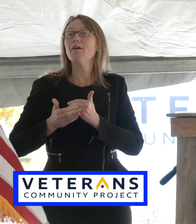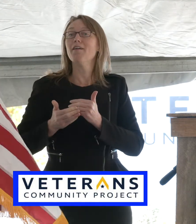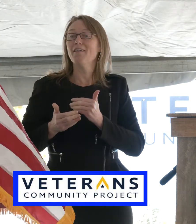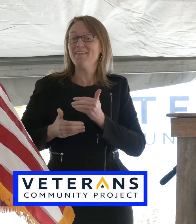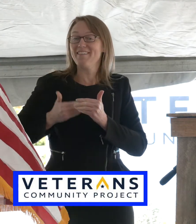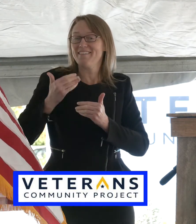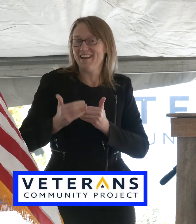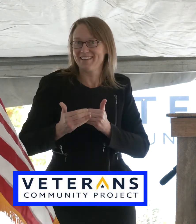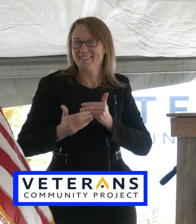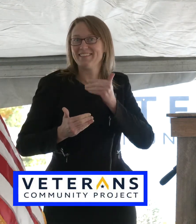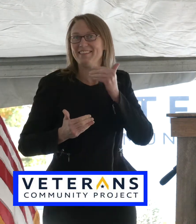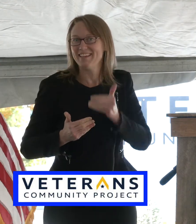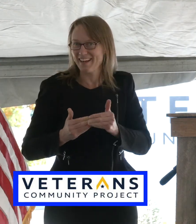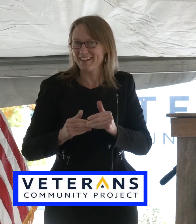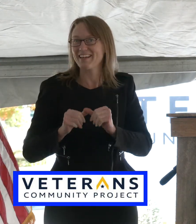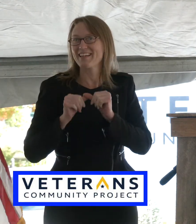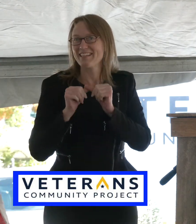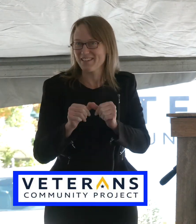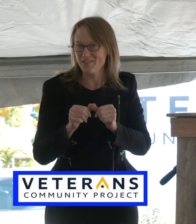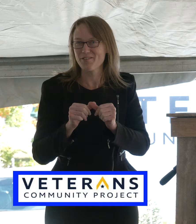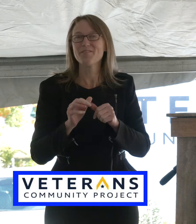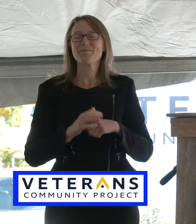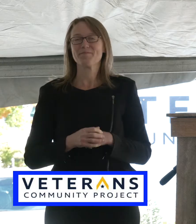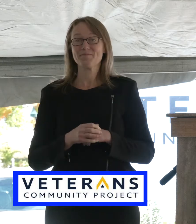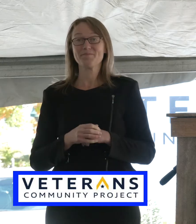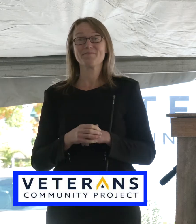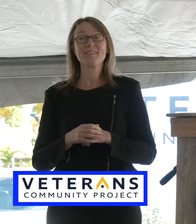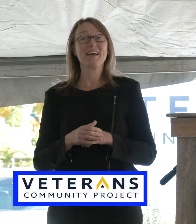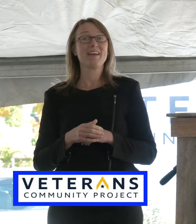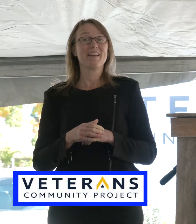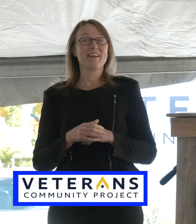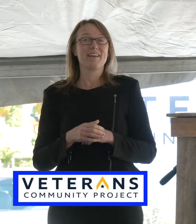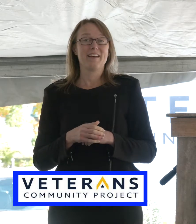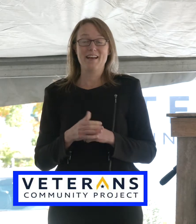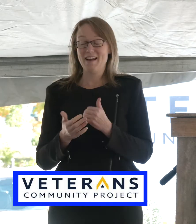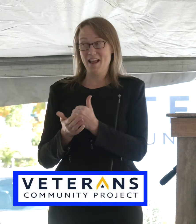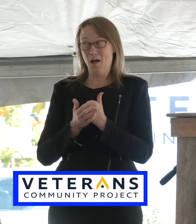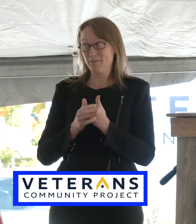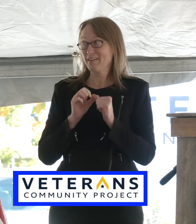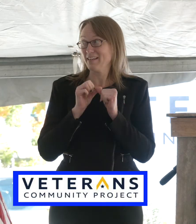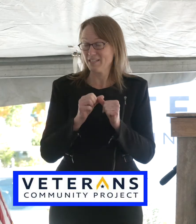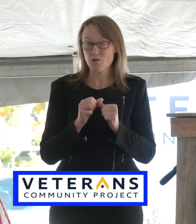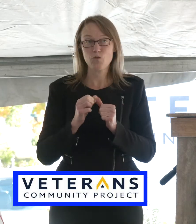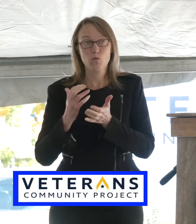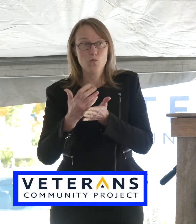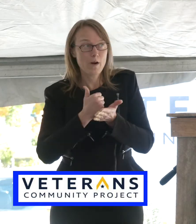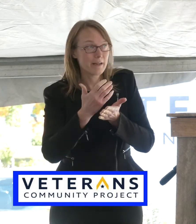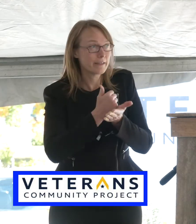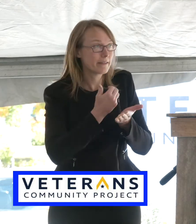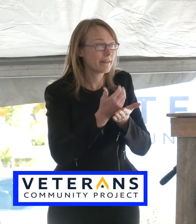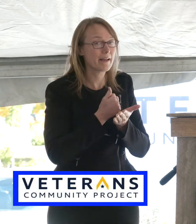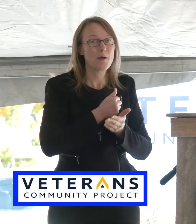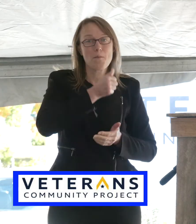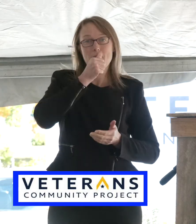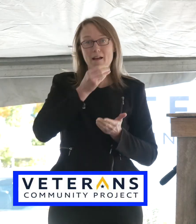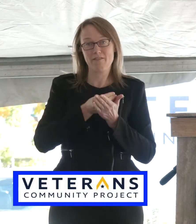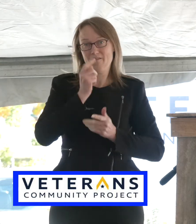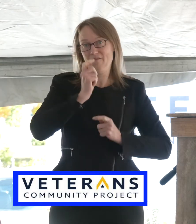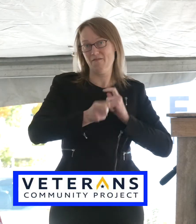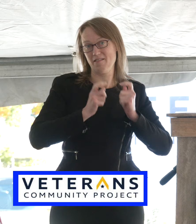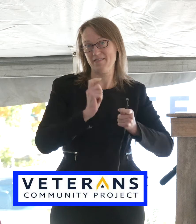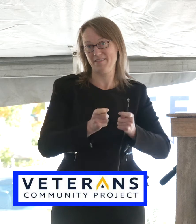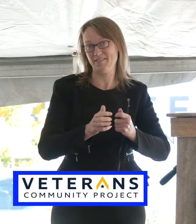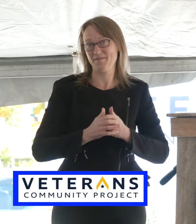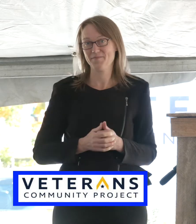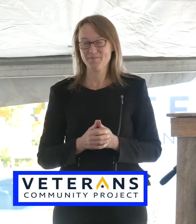raising the private funds it needs. And the need is clear. There are those who have served who now